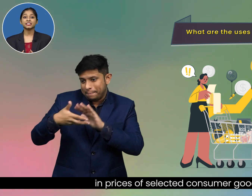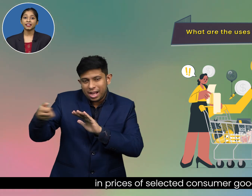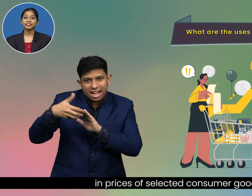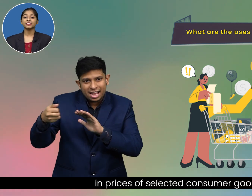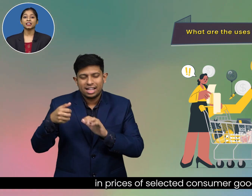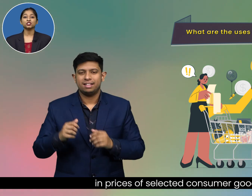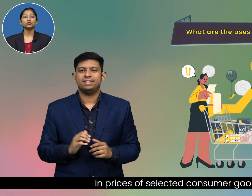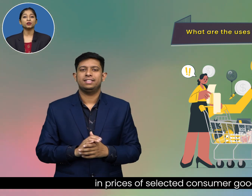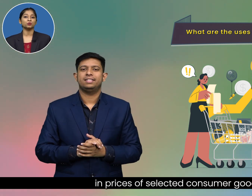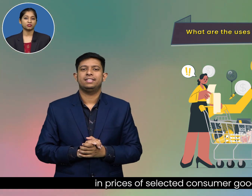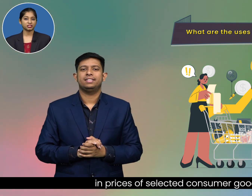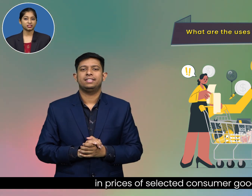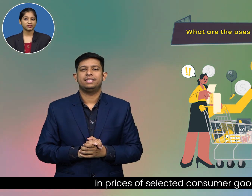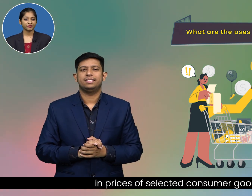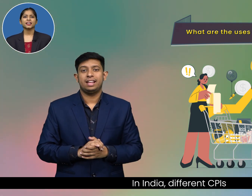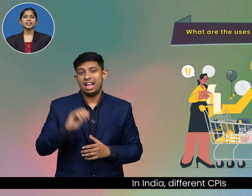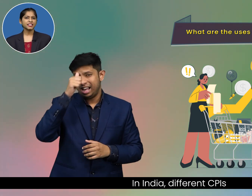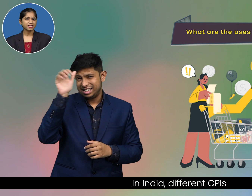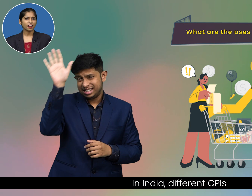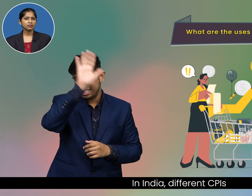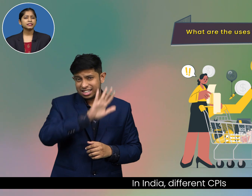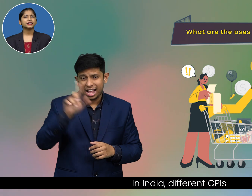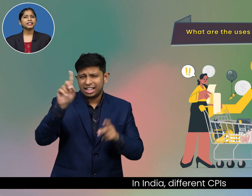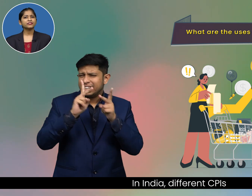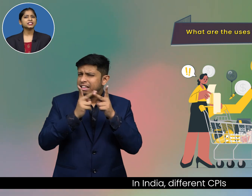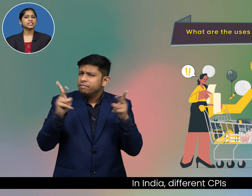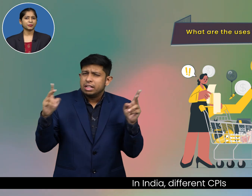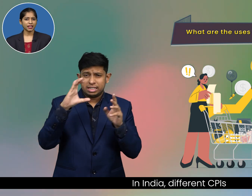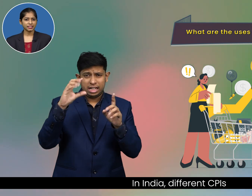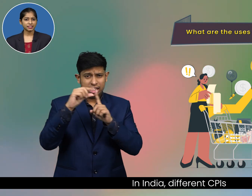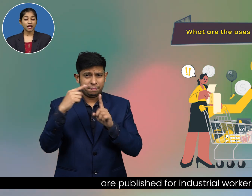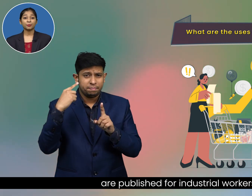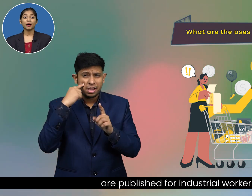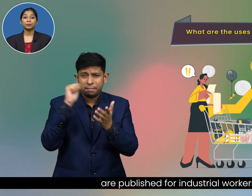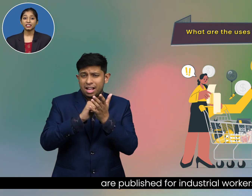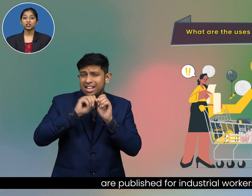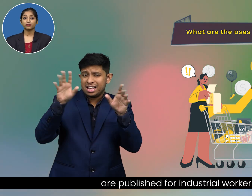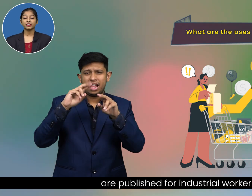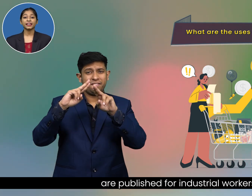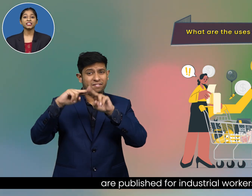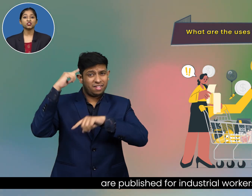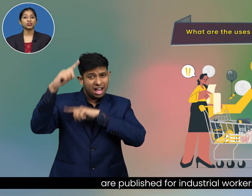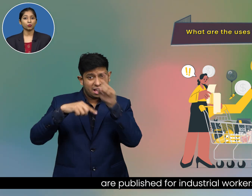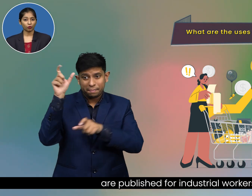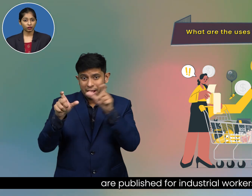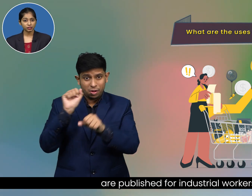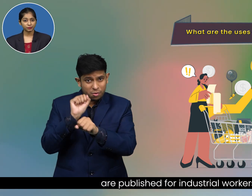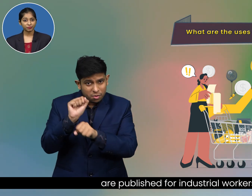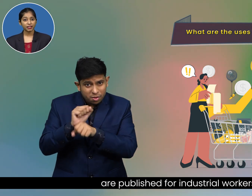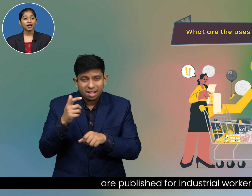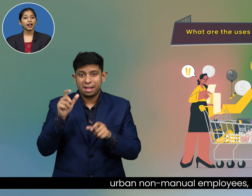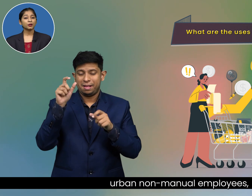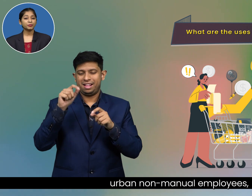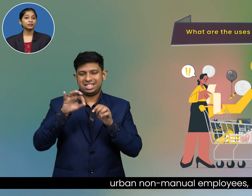of selected consumer goods. In India, different CPIs are published for industrial